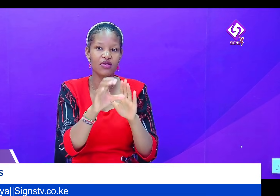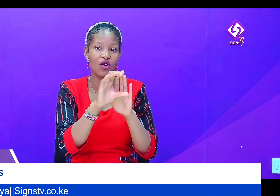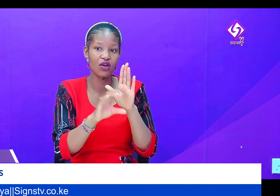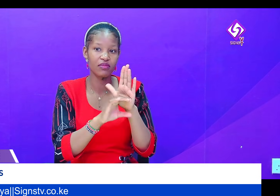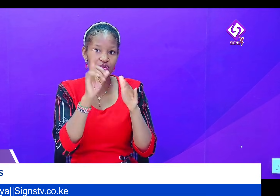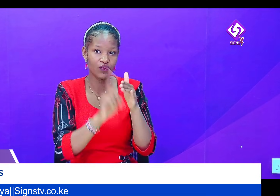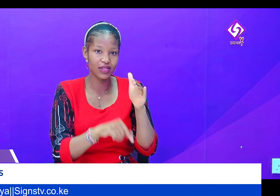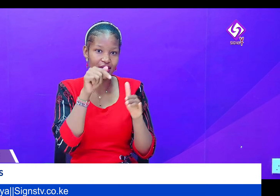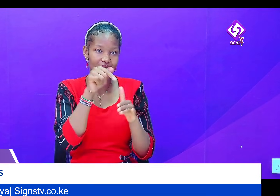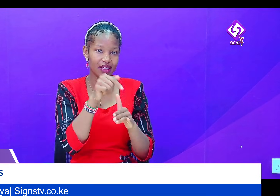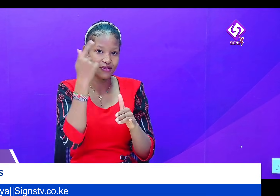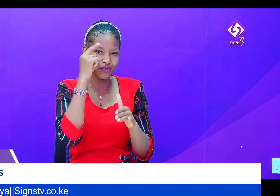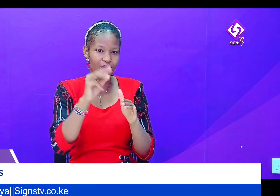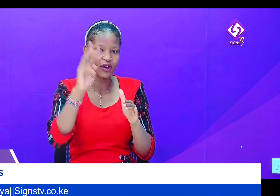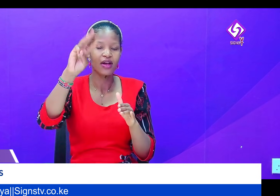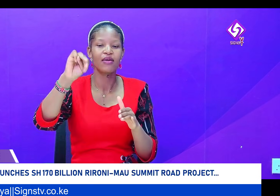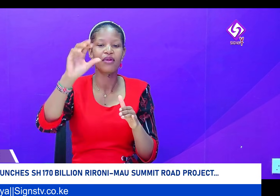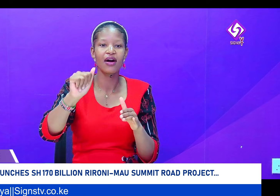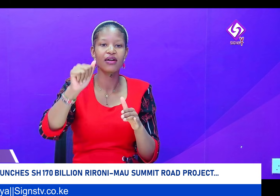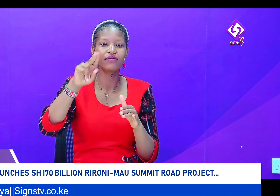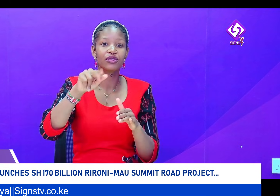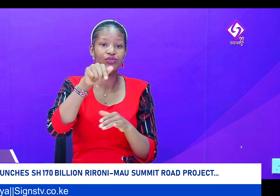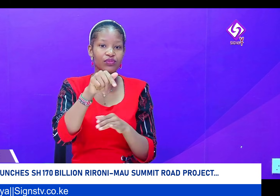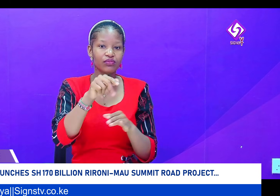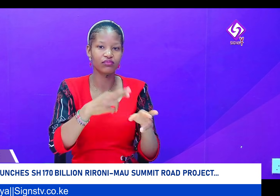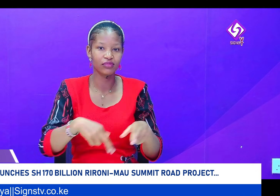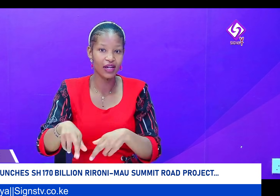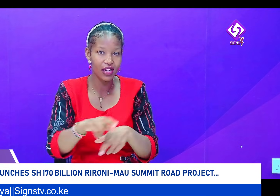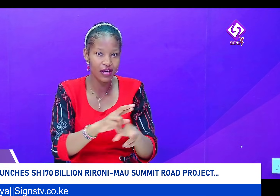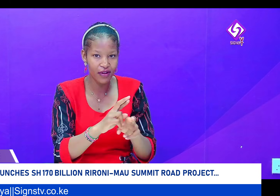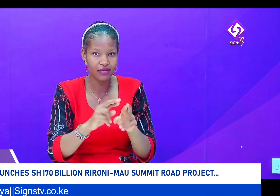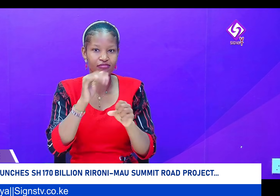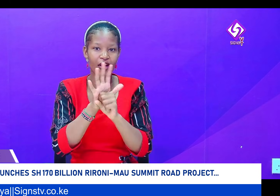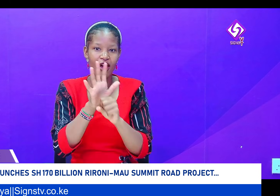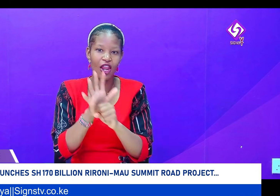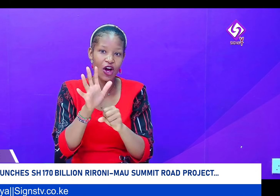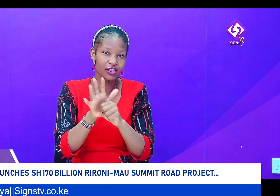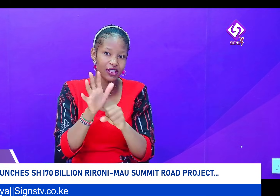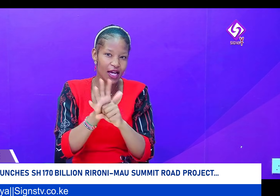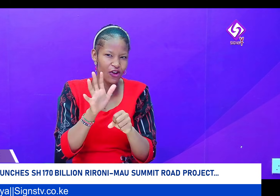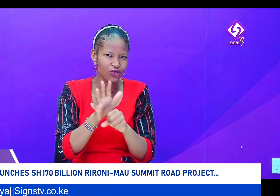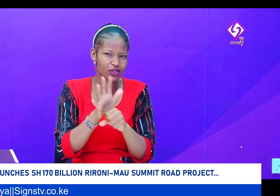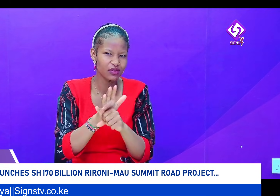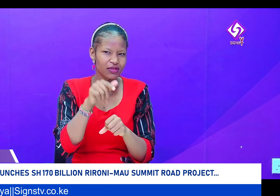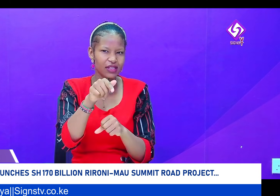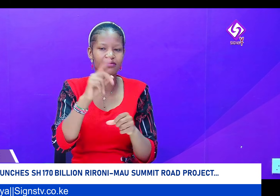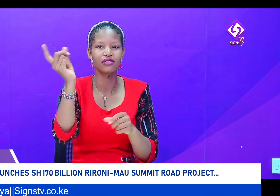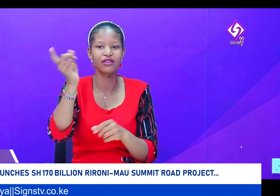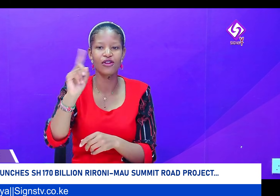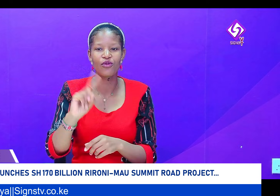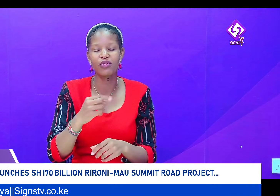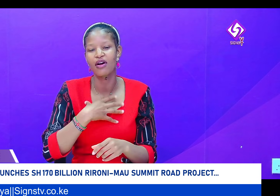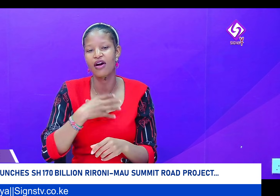President William Ruto on Friday launched the construction of the Rironi Mau Summit Road, a major corridor that